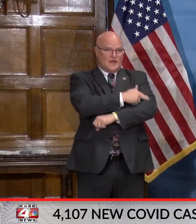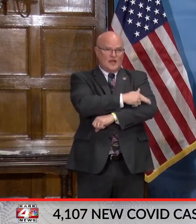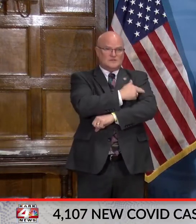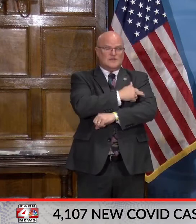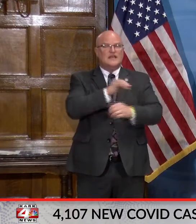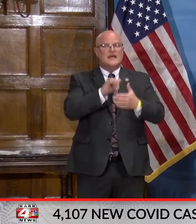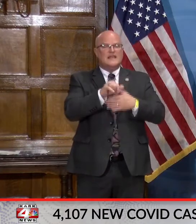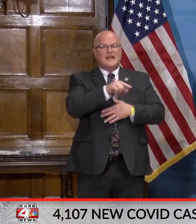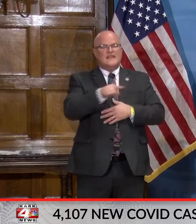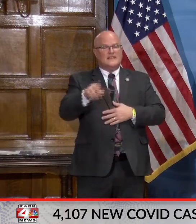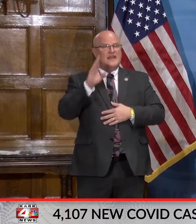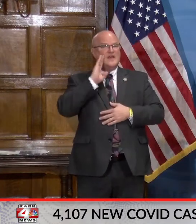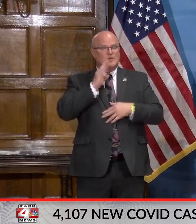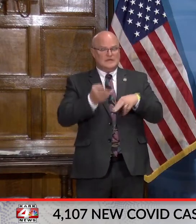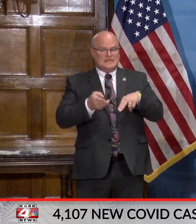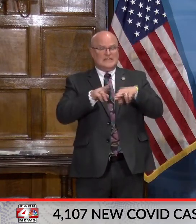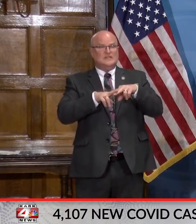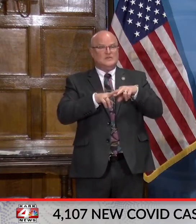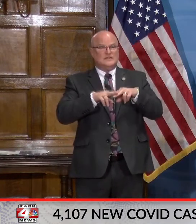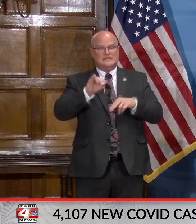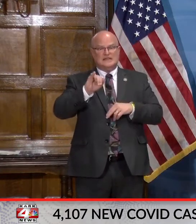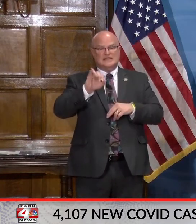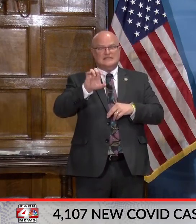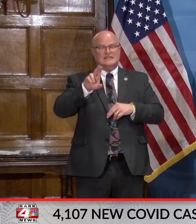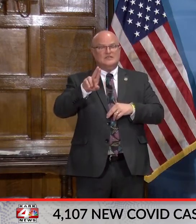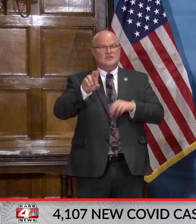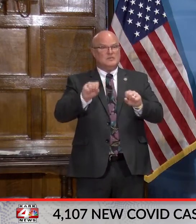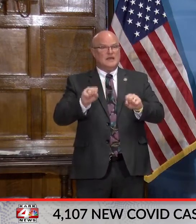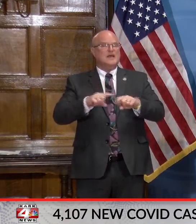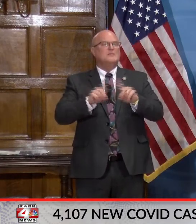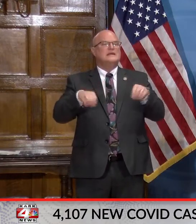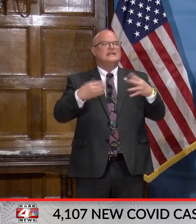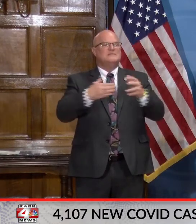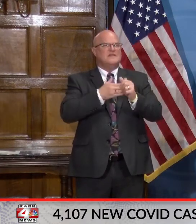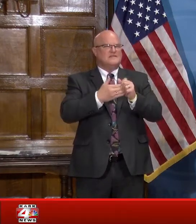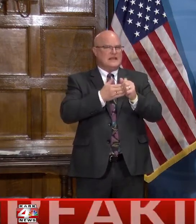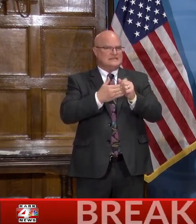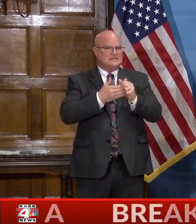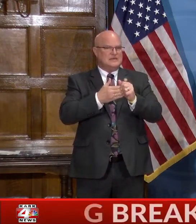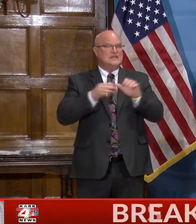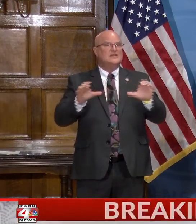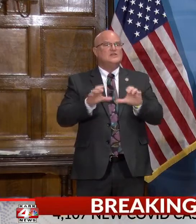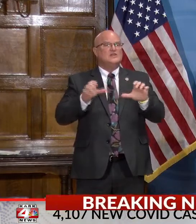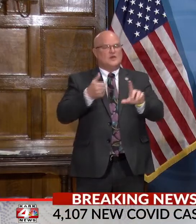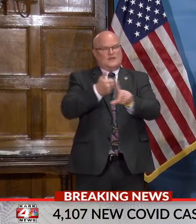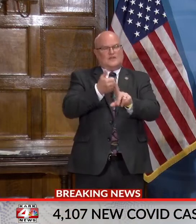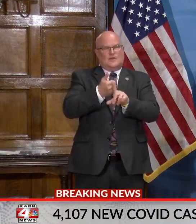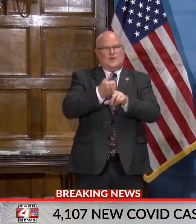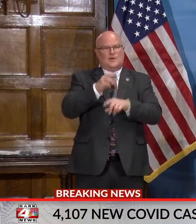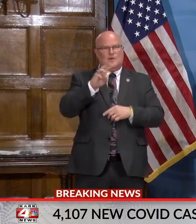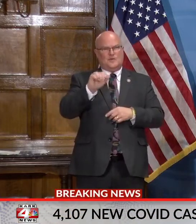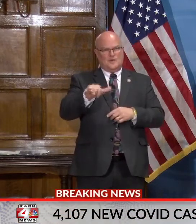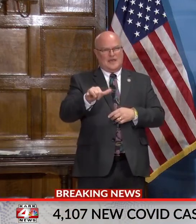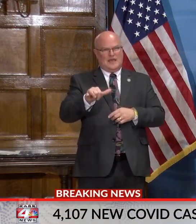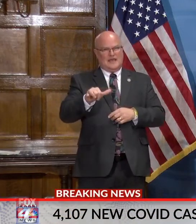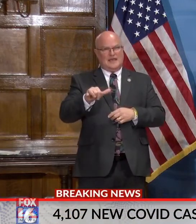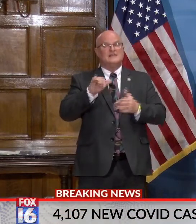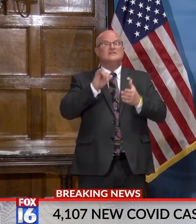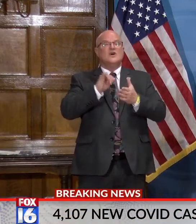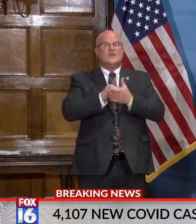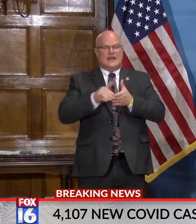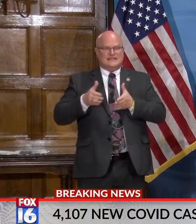that they will increase their ICU capacity but give them the flexibility to do it in their own way. And so that's the